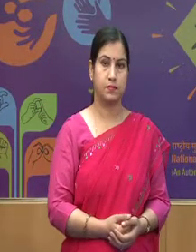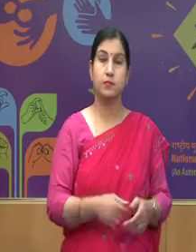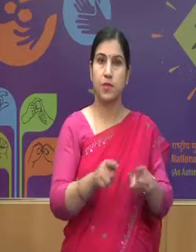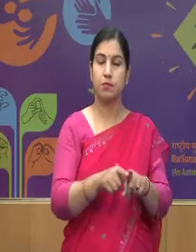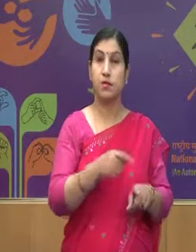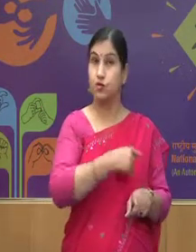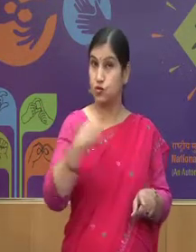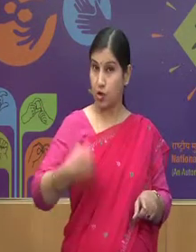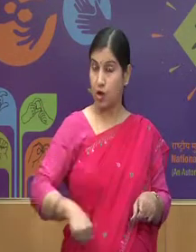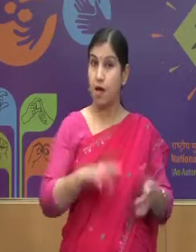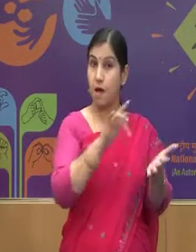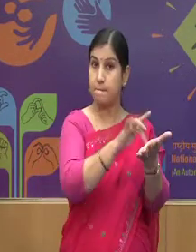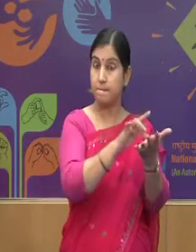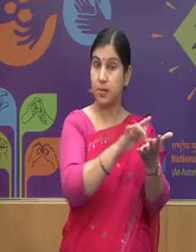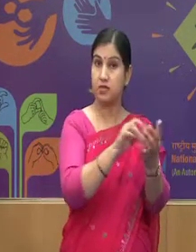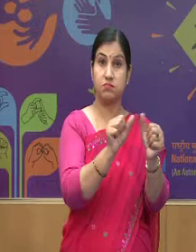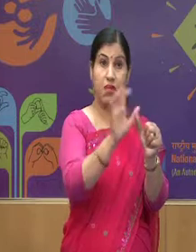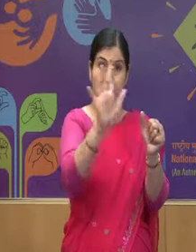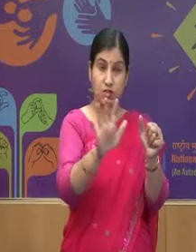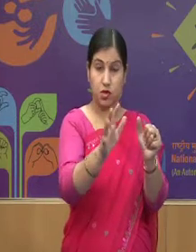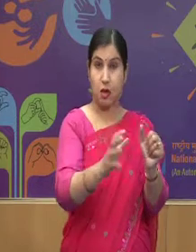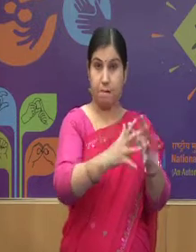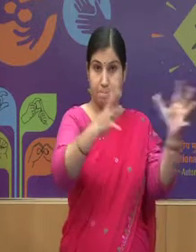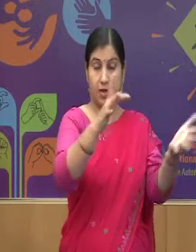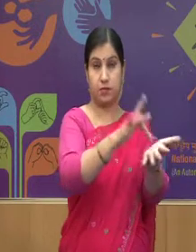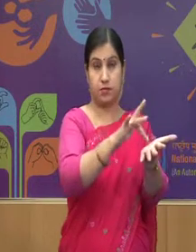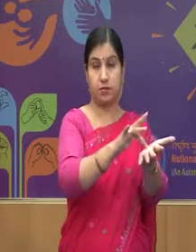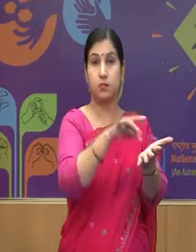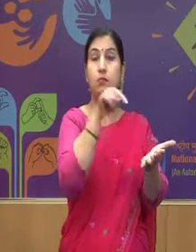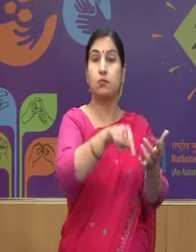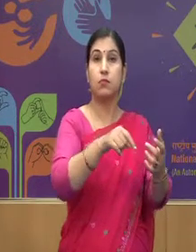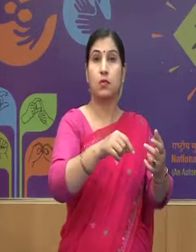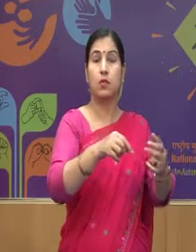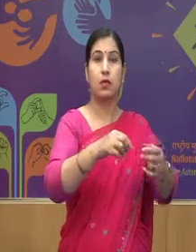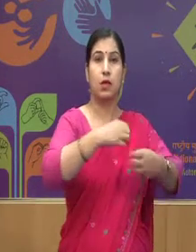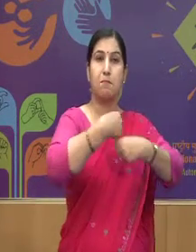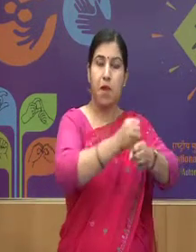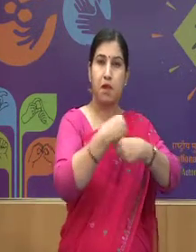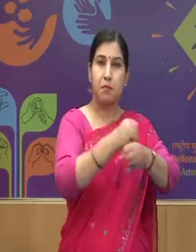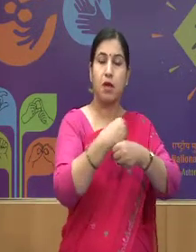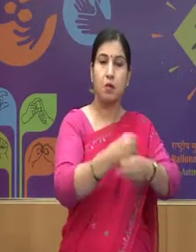China was another big Asian country whose products were in high demand in